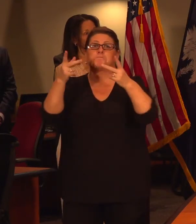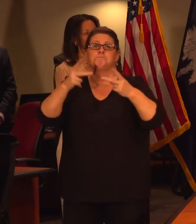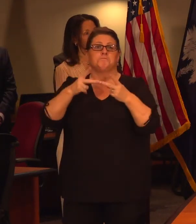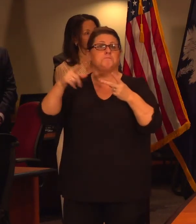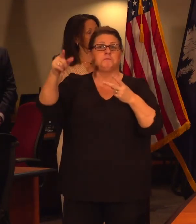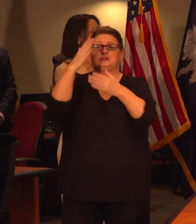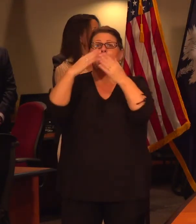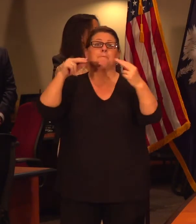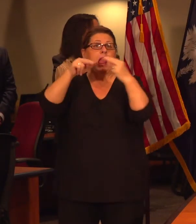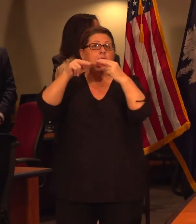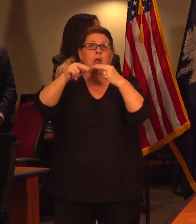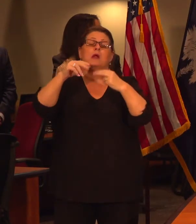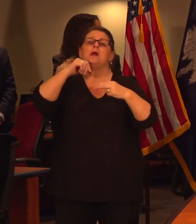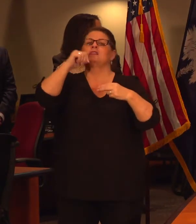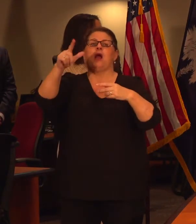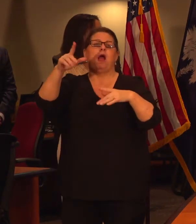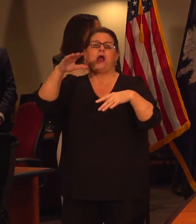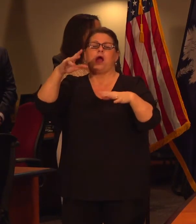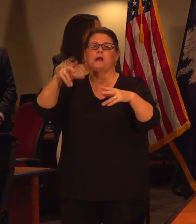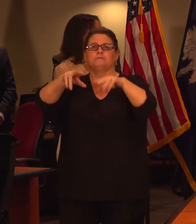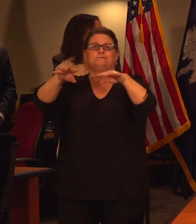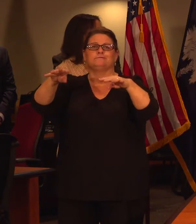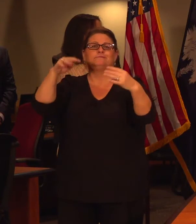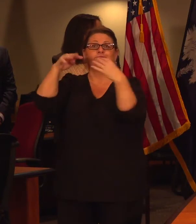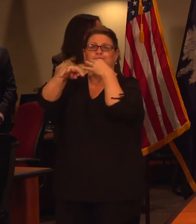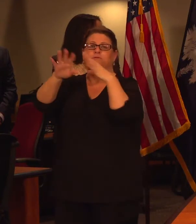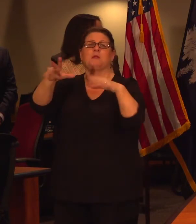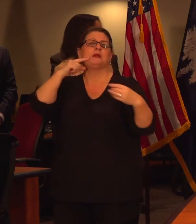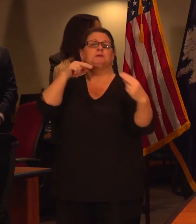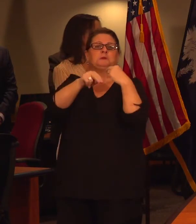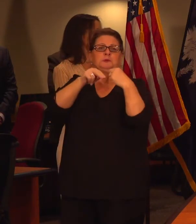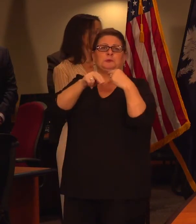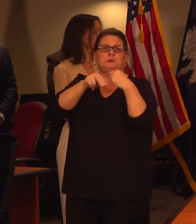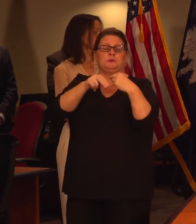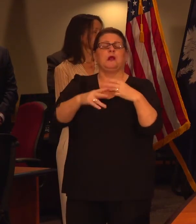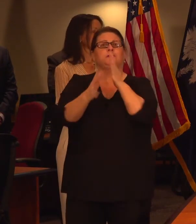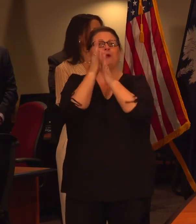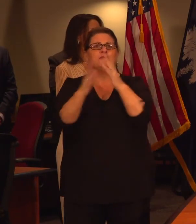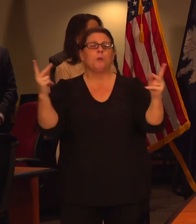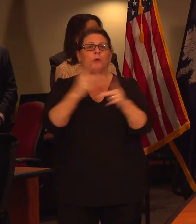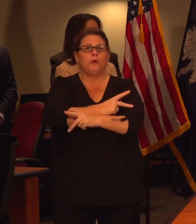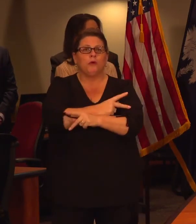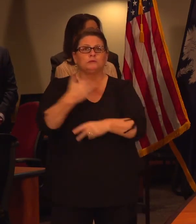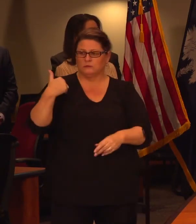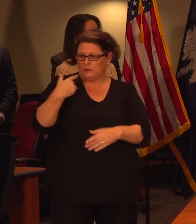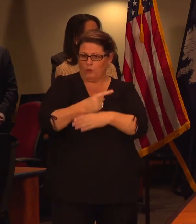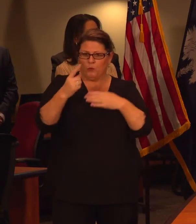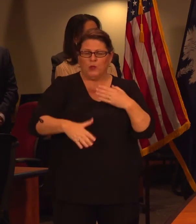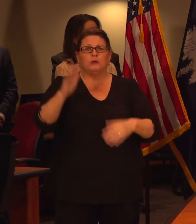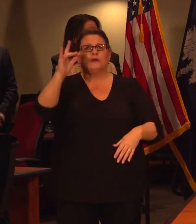some highways, not interstate highways, but measuring the other highways, the traffic actually went up over what's usual. Went